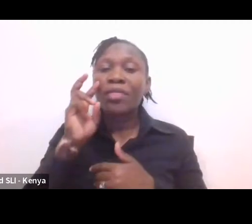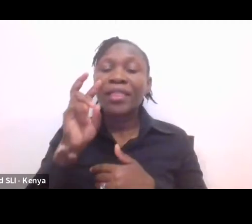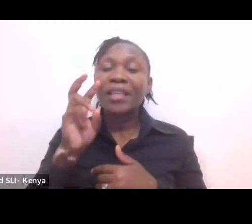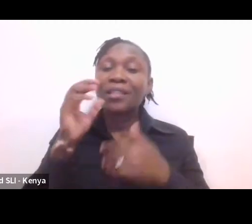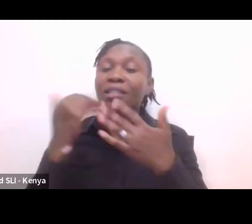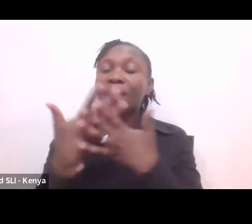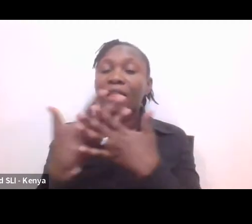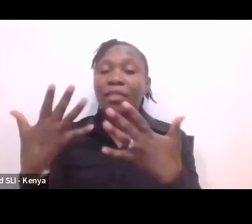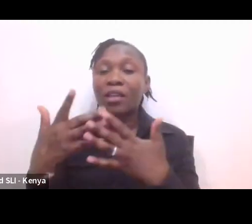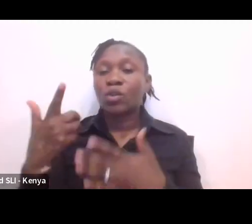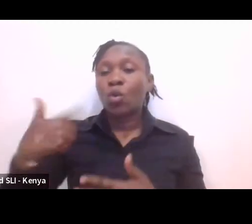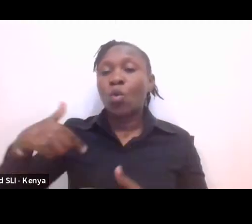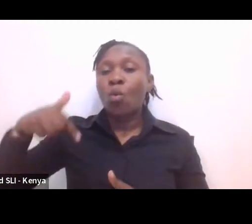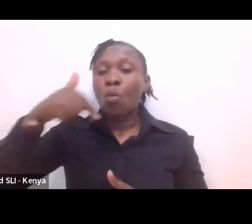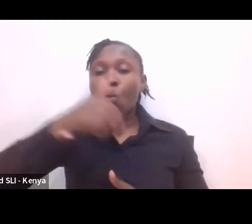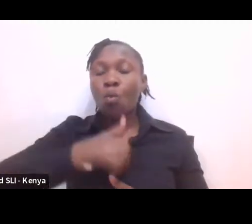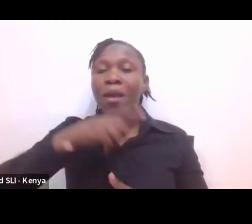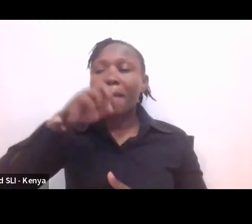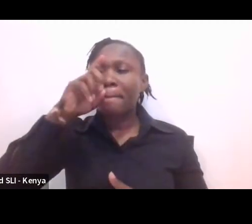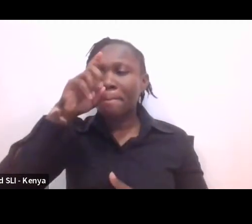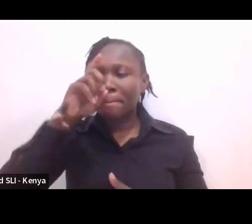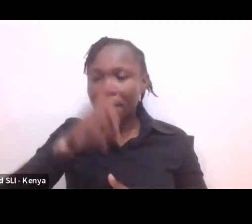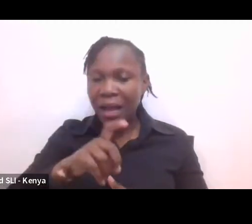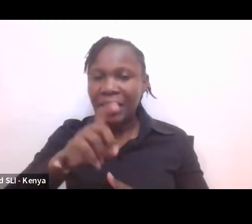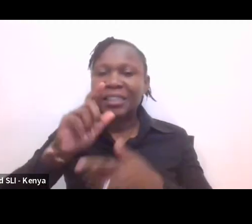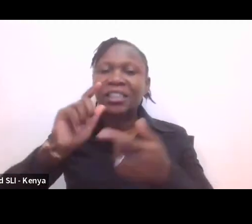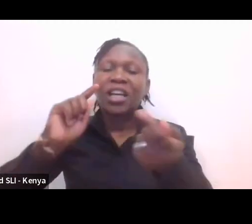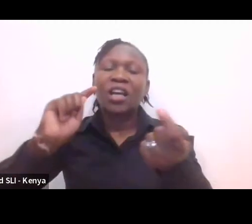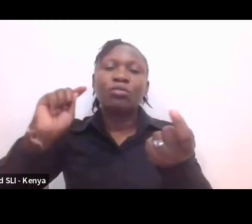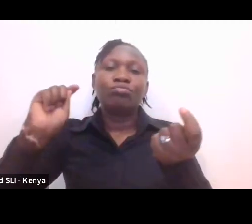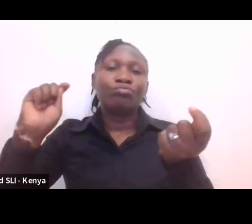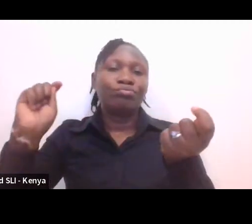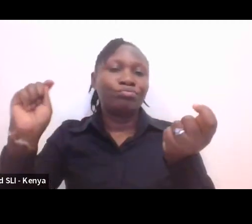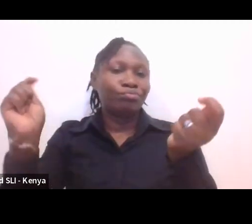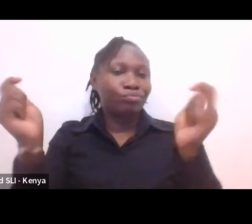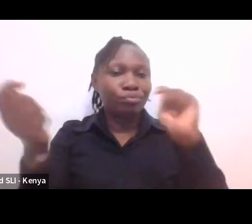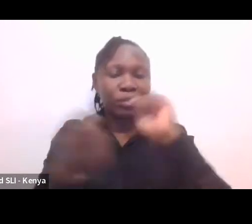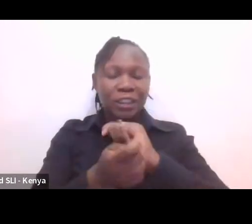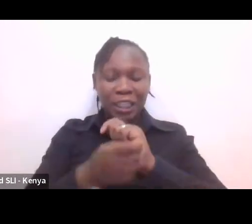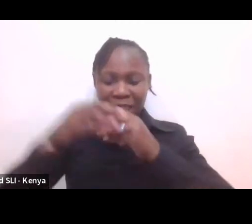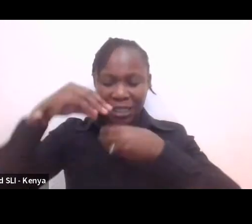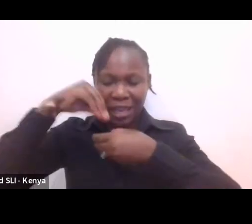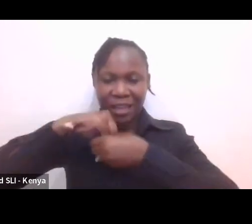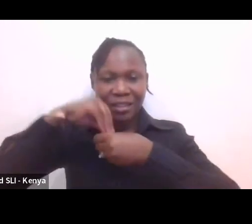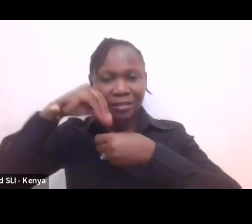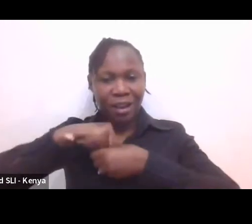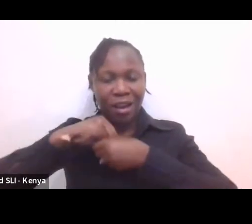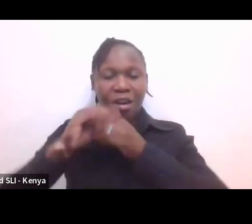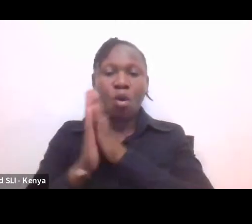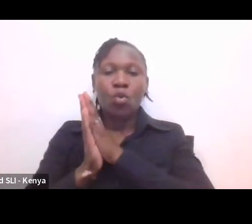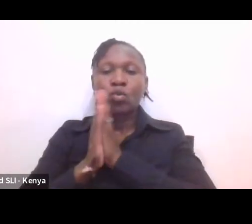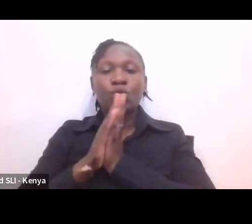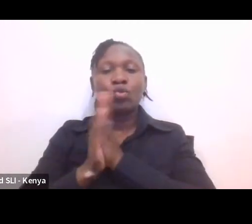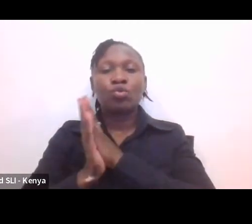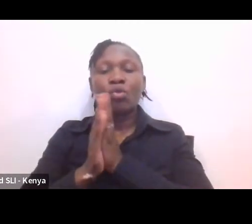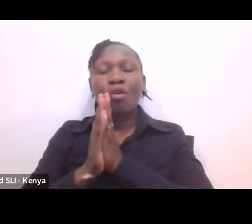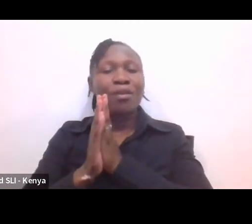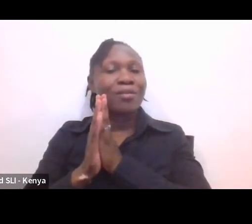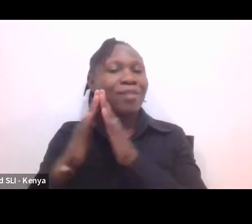We have to convincingly change that internal narrative through the